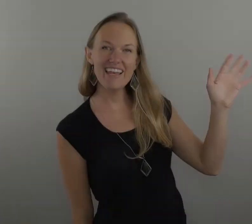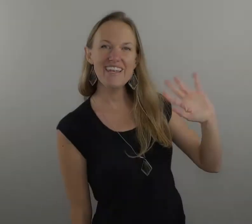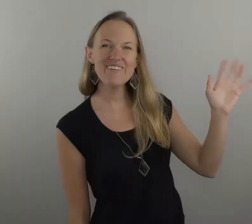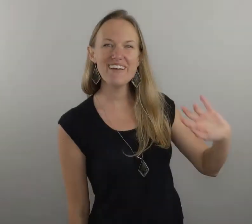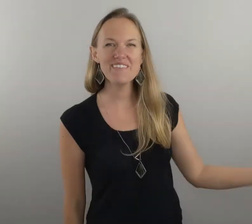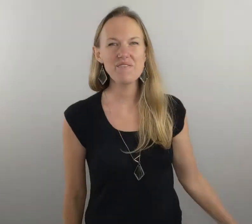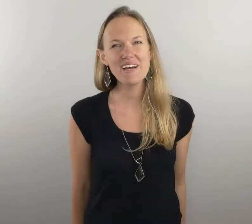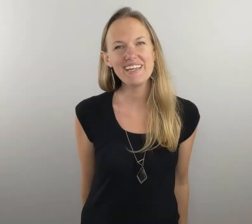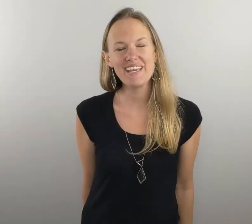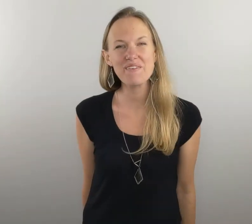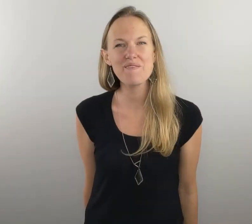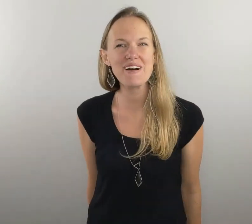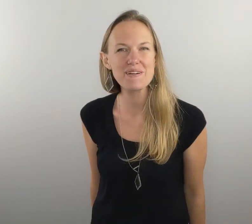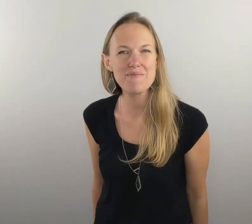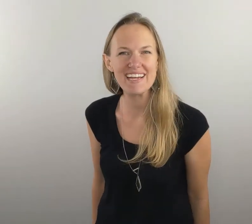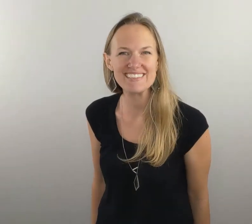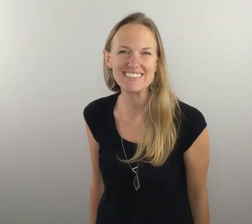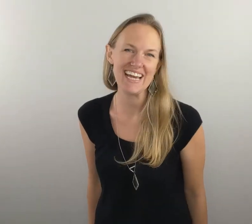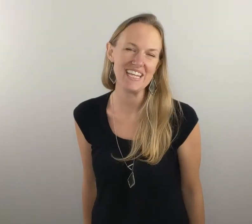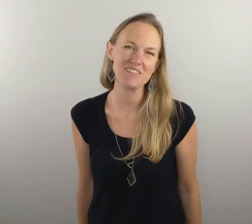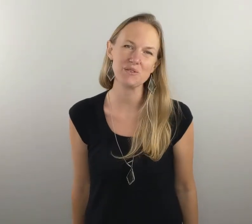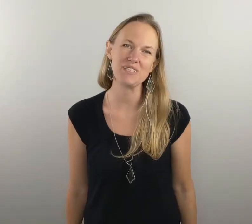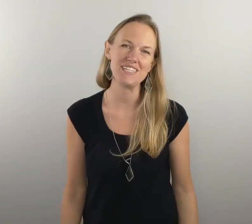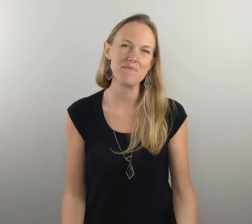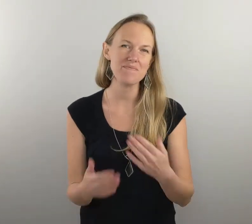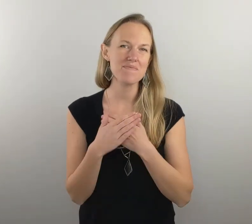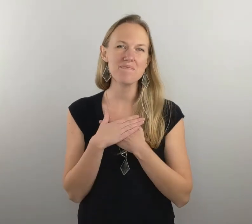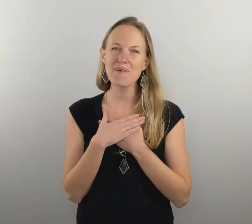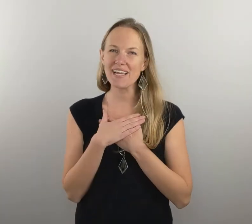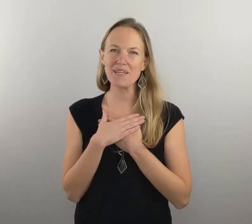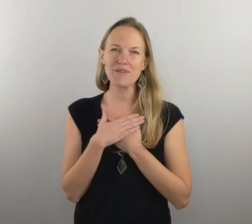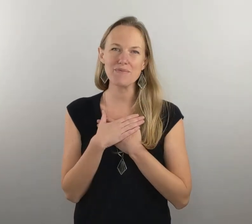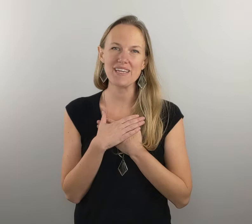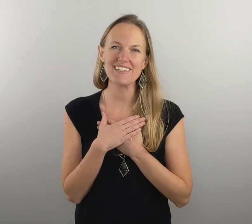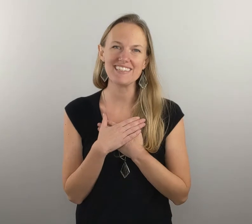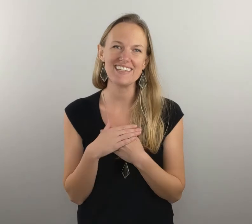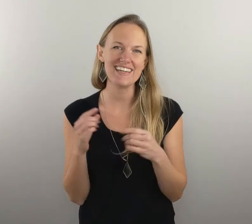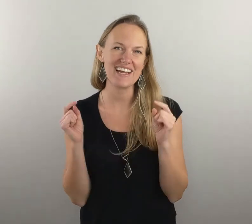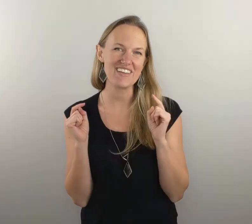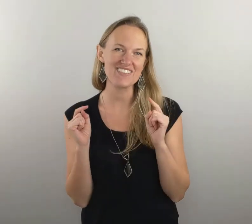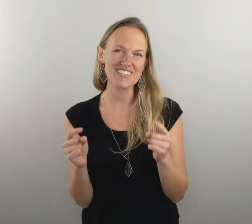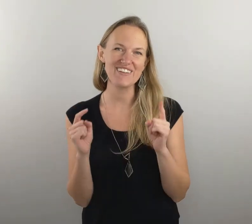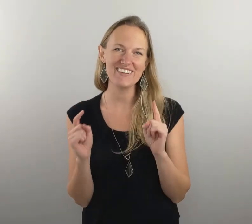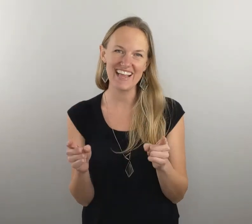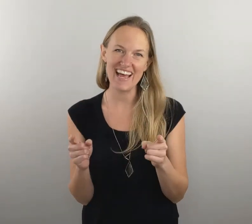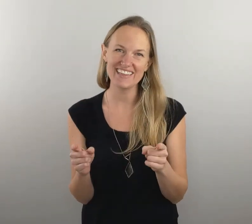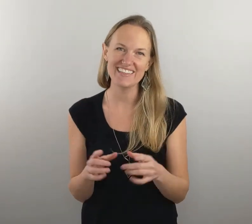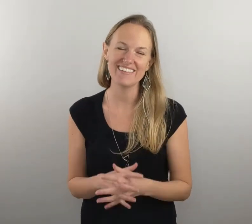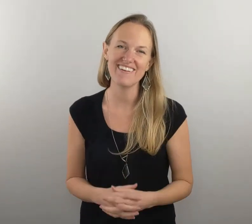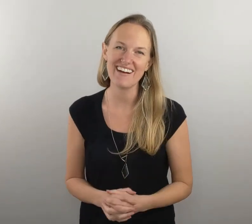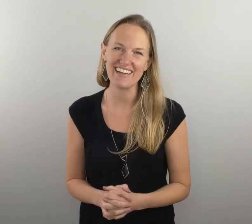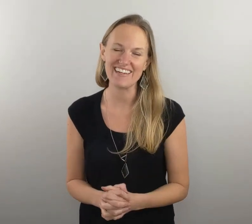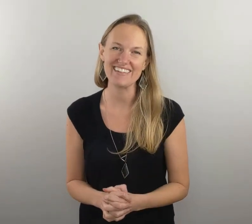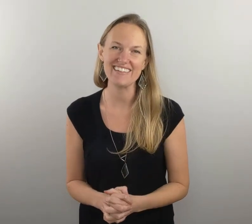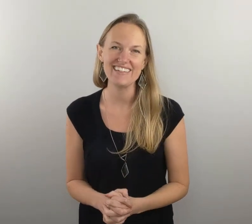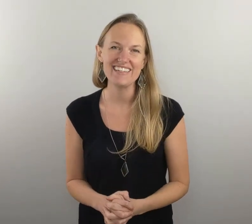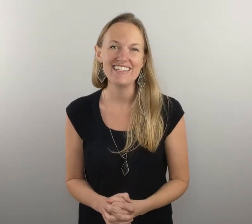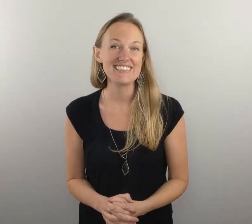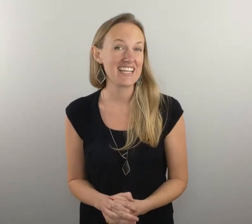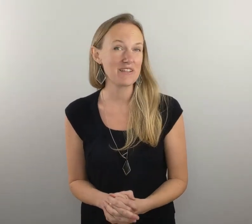Hello everyone, and welcome back to Sign Language Worship. My name is Mandy and I am so glad that you are here. Sign Language